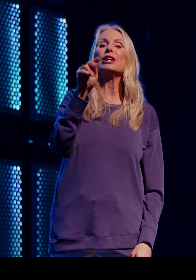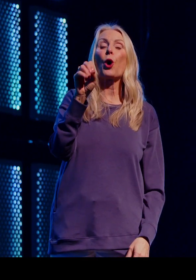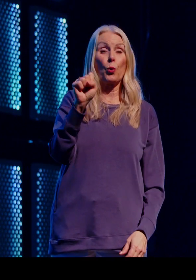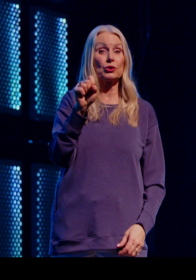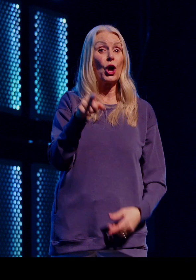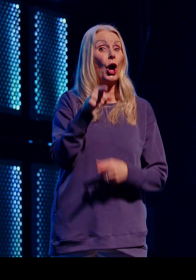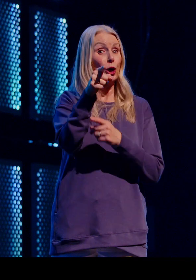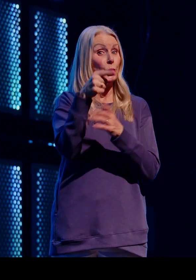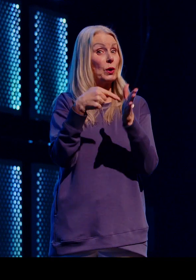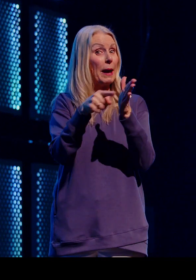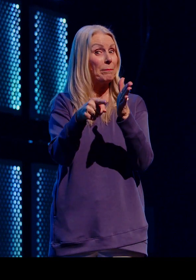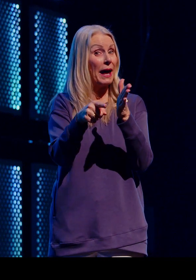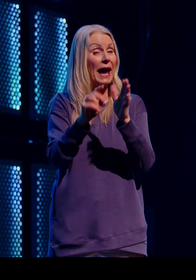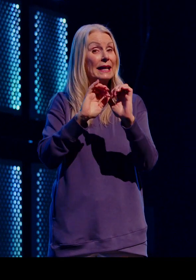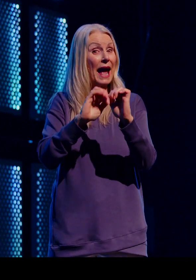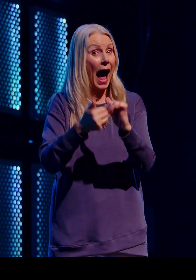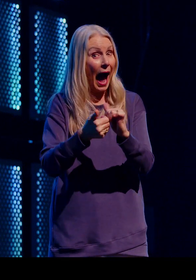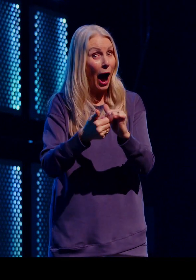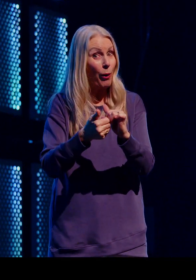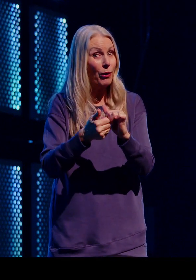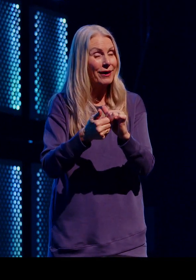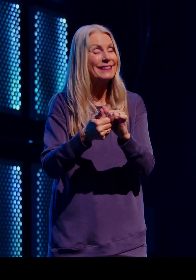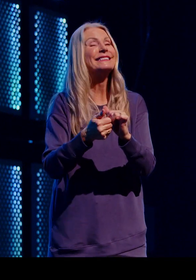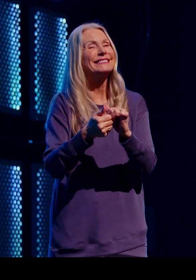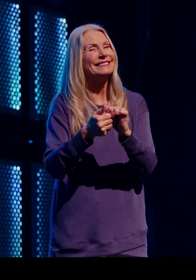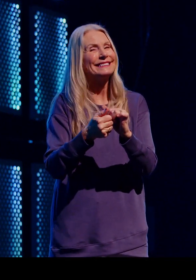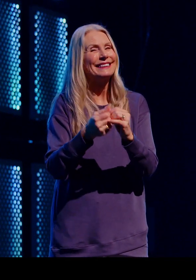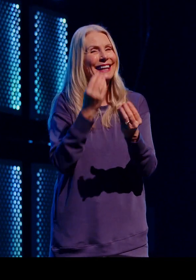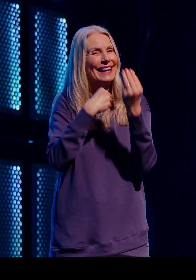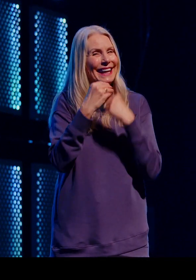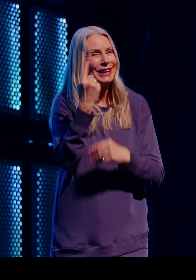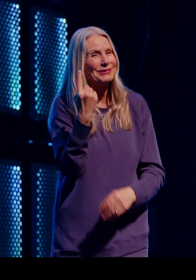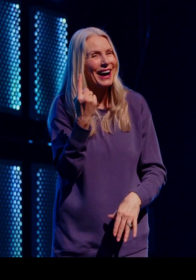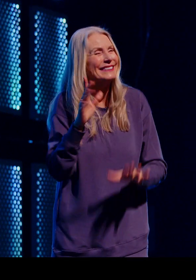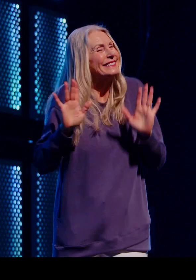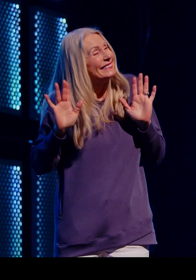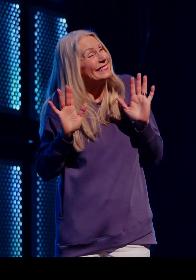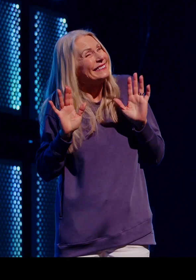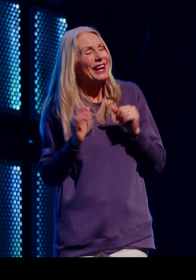having, if you roll them, you get two, all right?